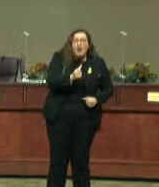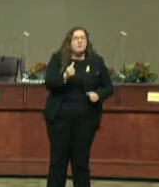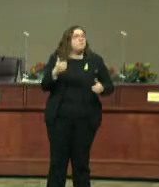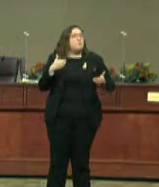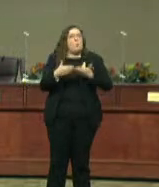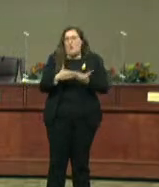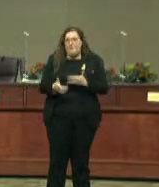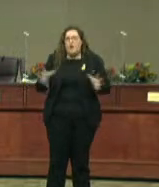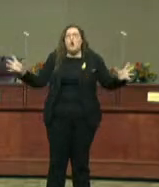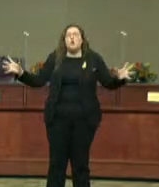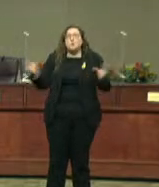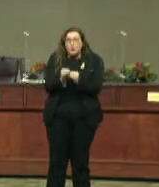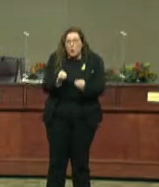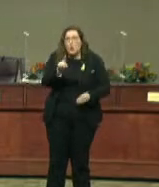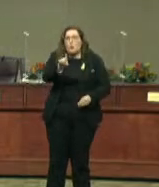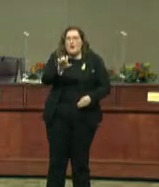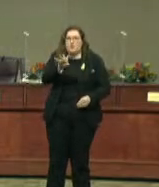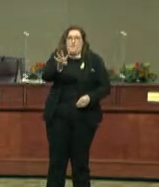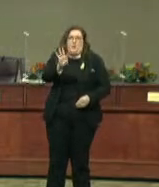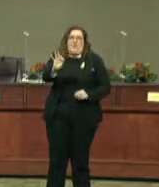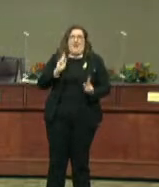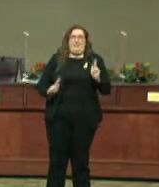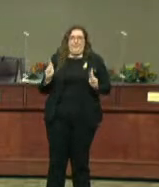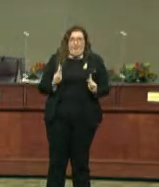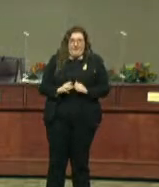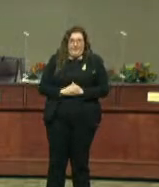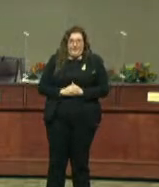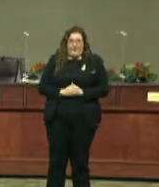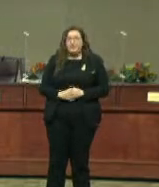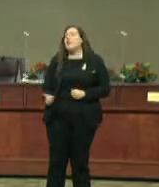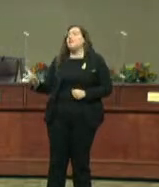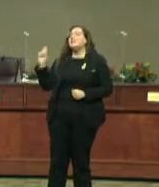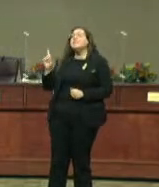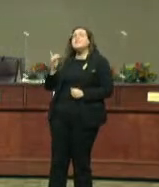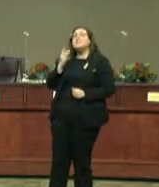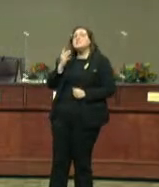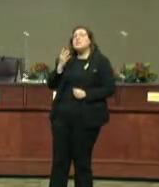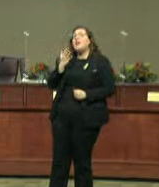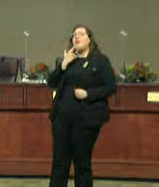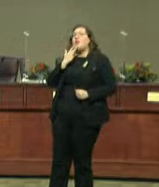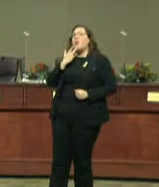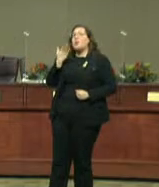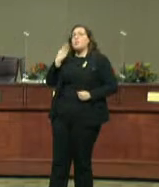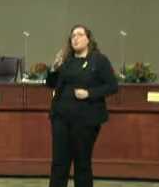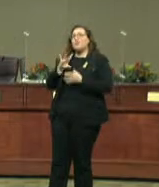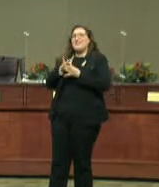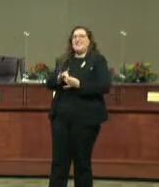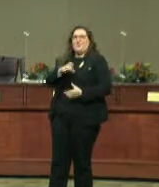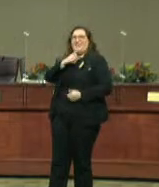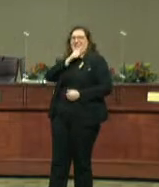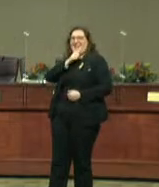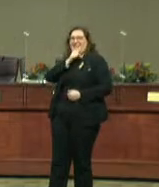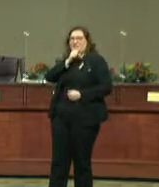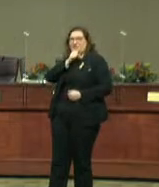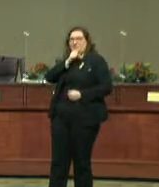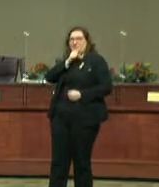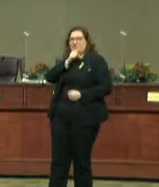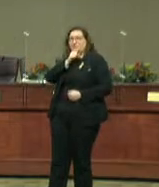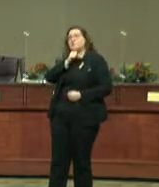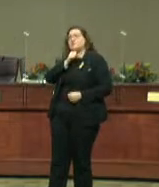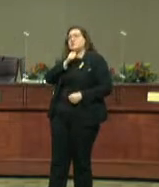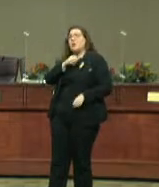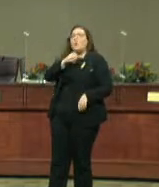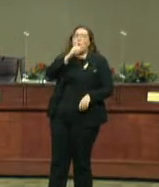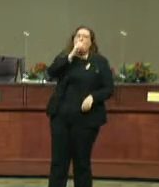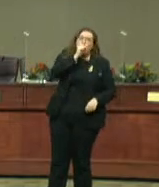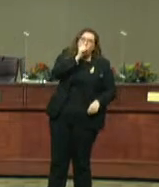And this is the percentage of by age. In blue, the COVID cases. In orange, the